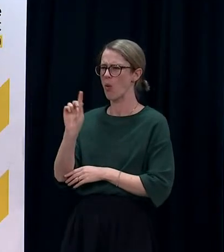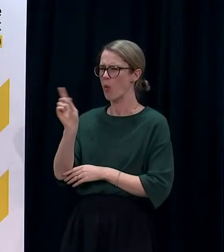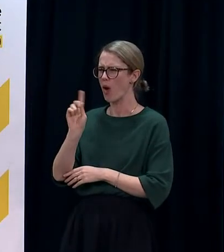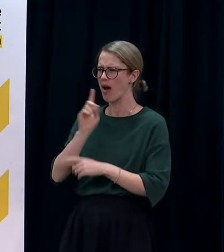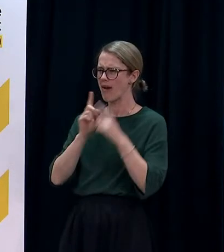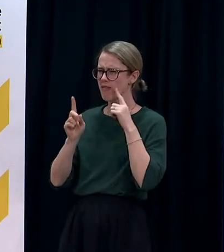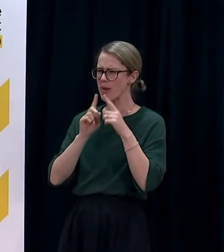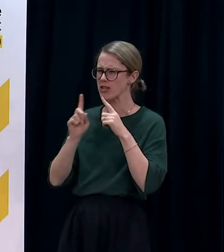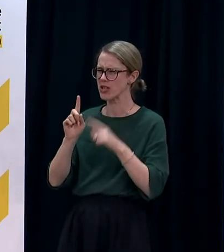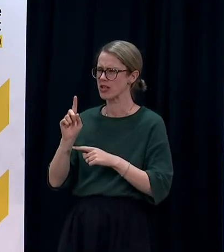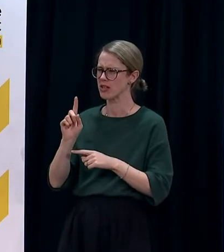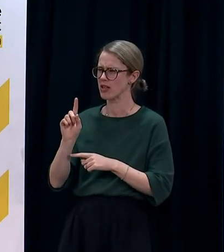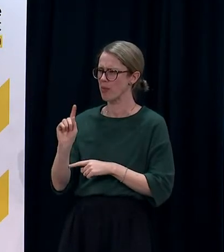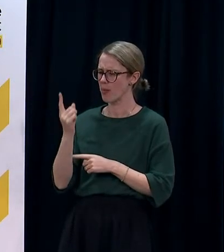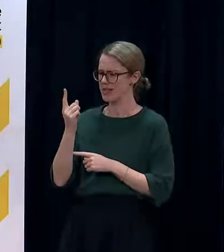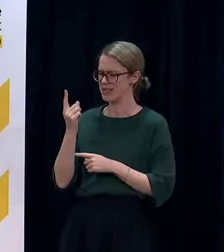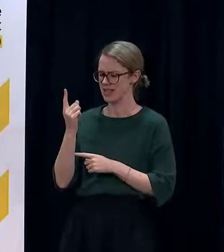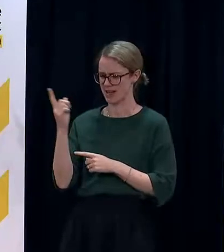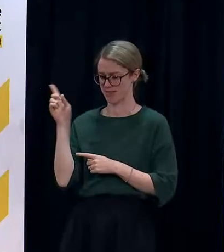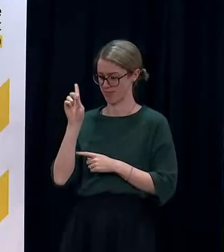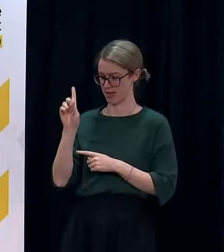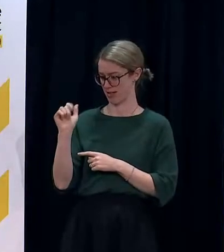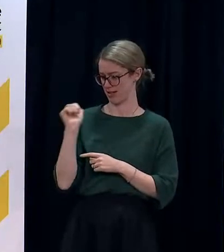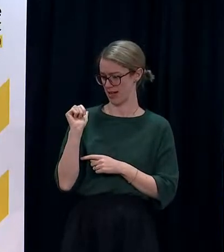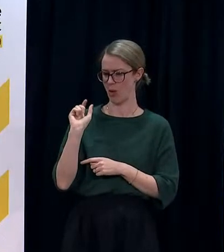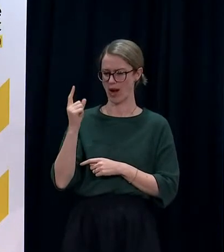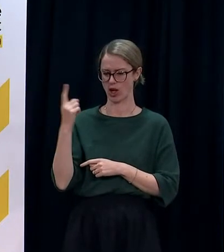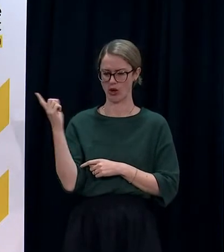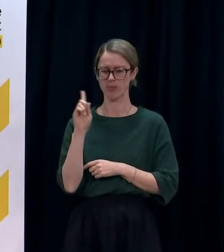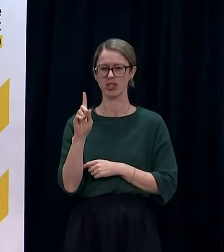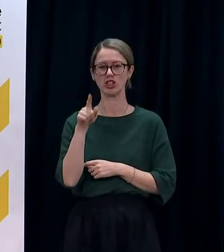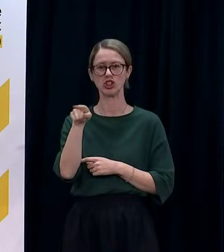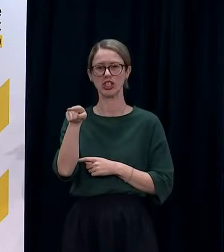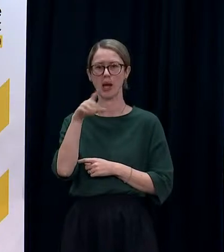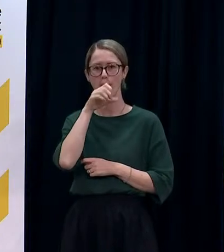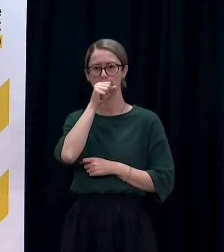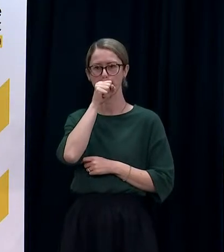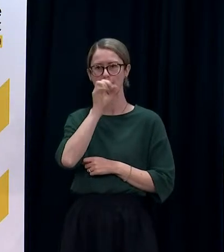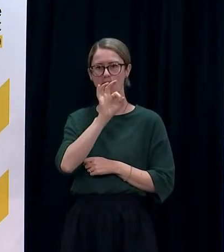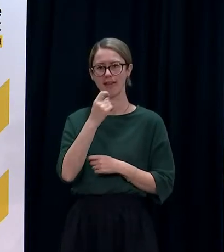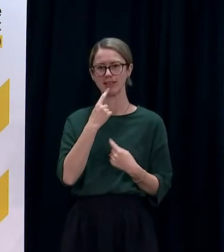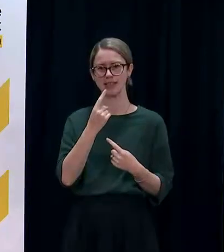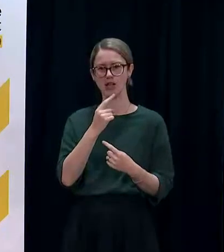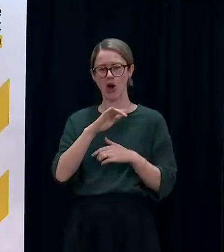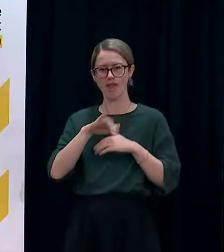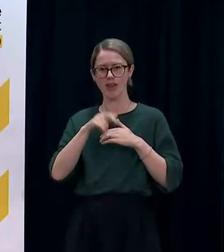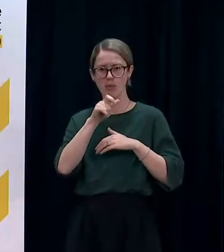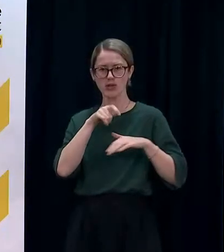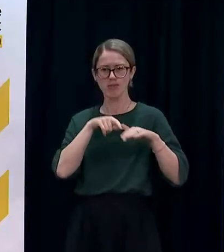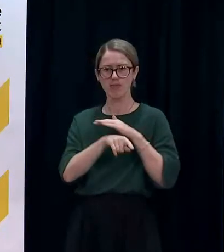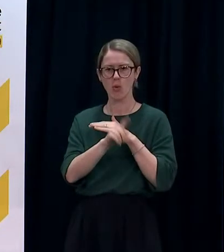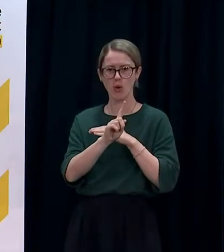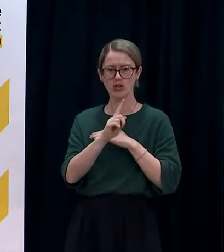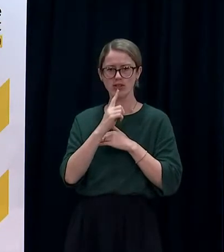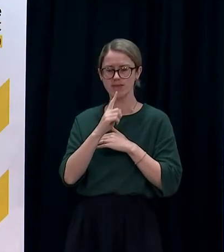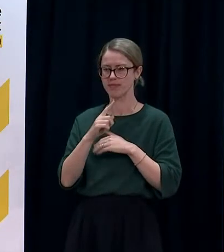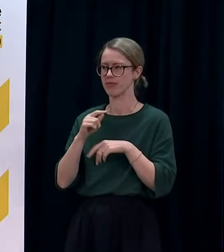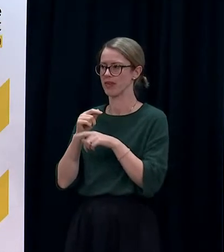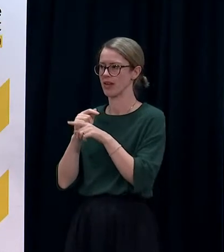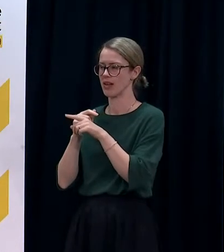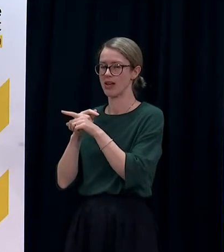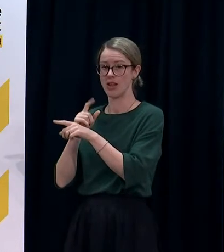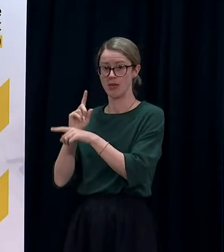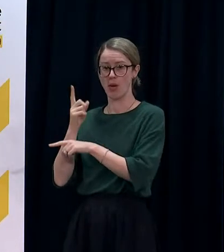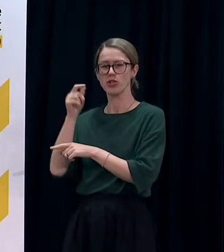did the Prime Minister have when she stood exactly where you're standing and didn't say anything about this case being on the loose in the community? She had information that there was